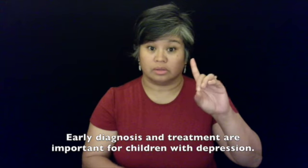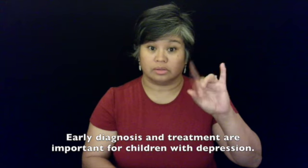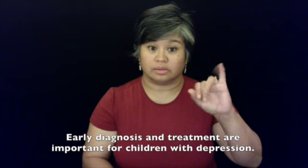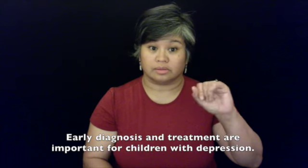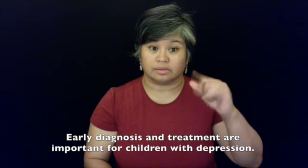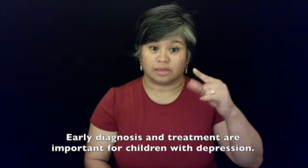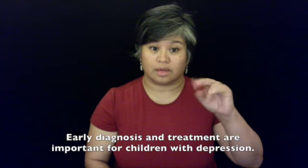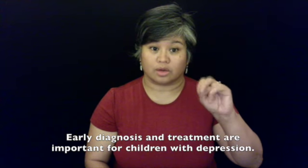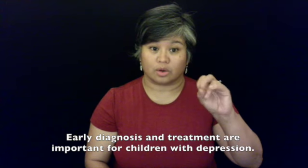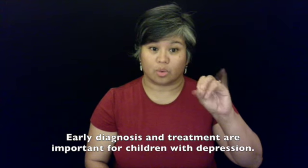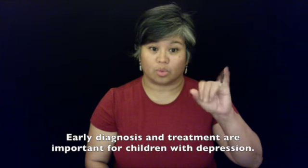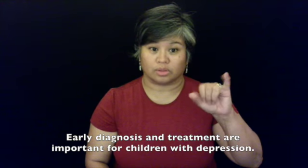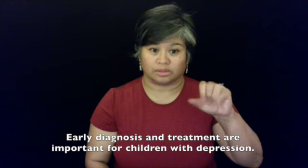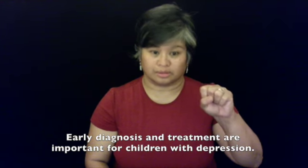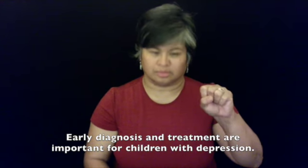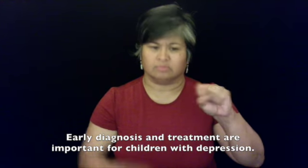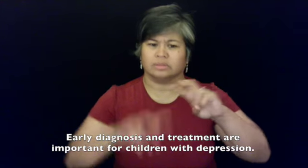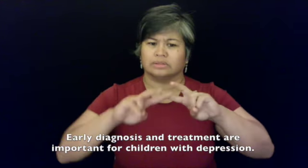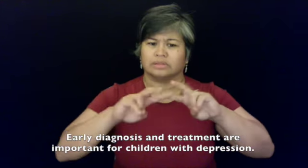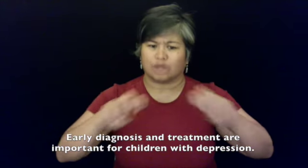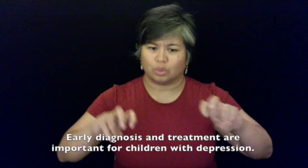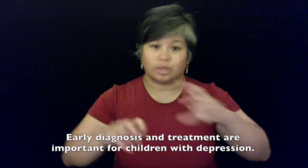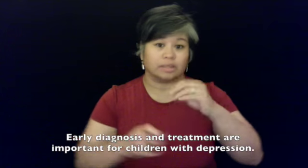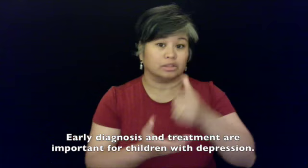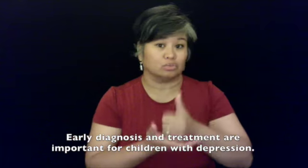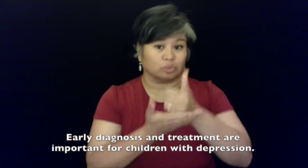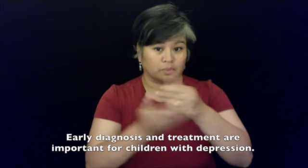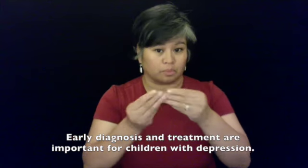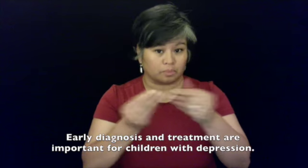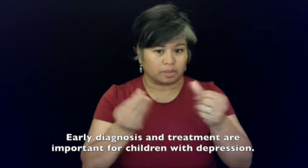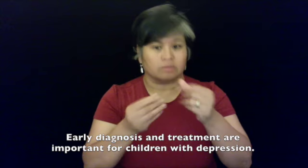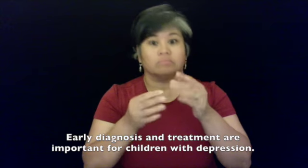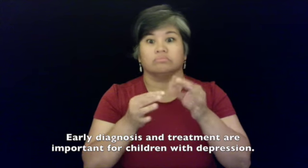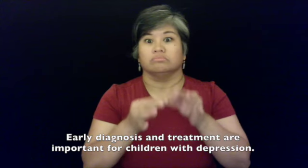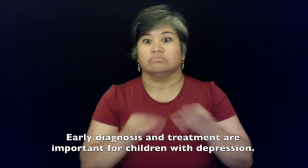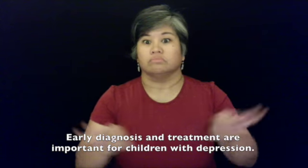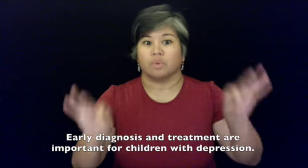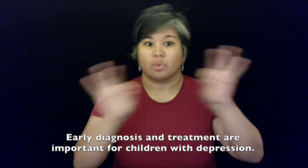Early diagnosis and treatment are important for children with depression.